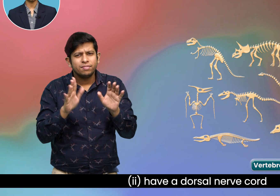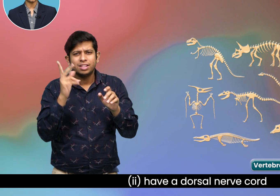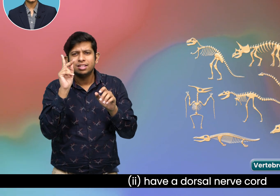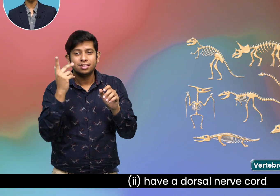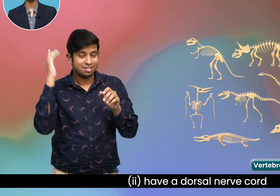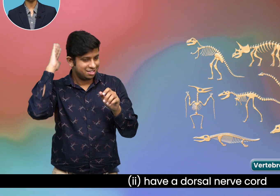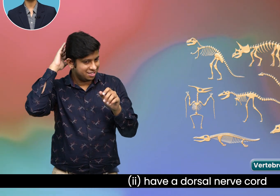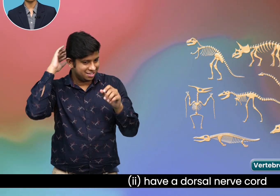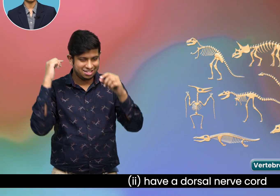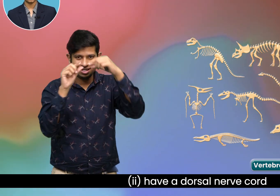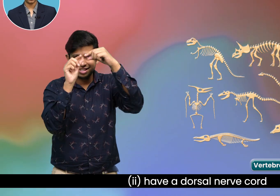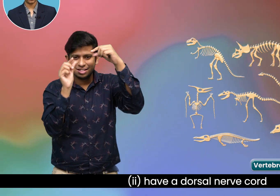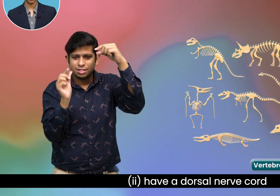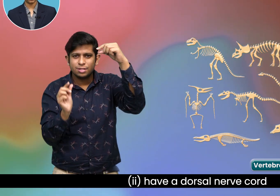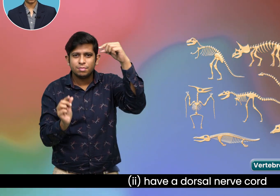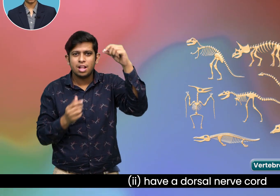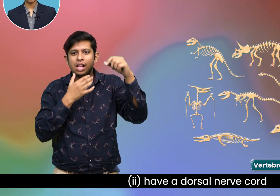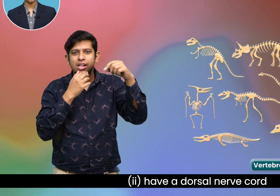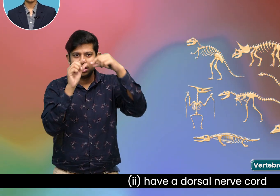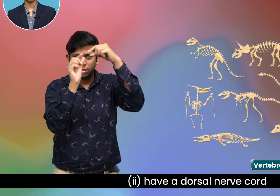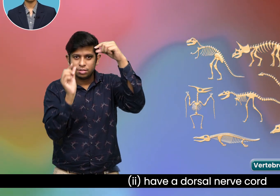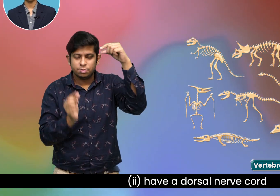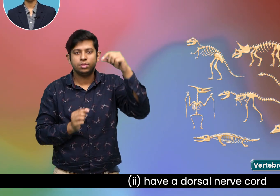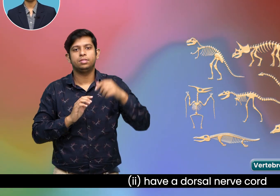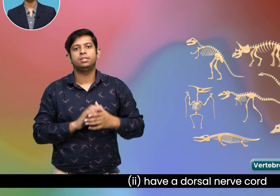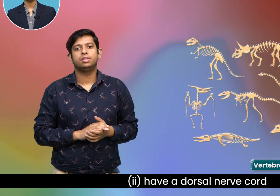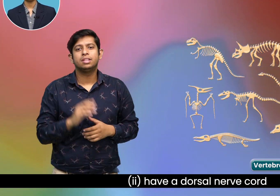Have a dorsal nerve cord.